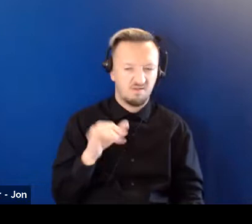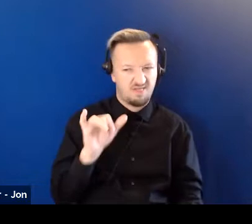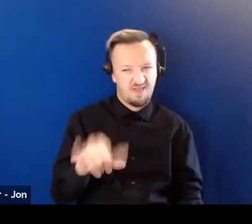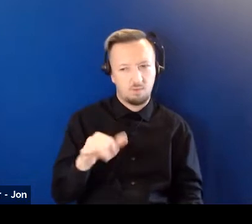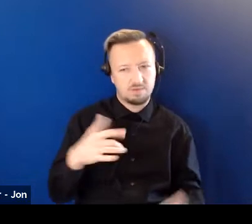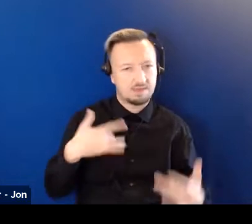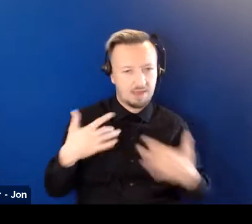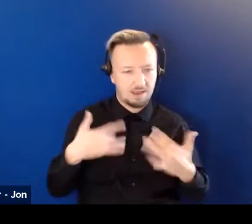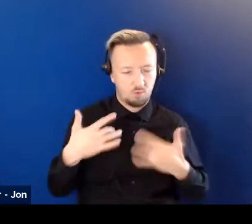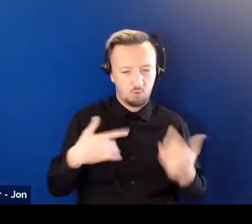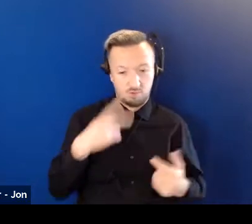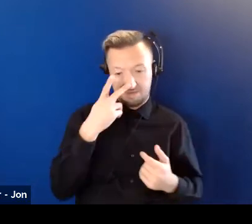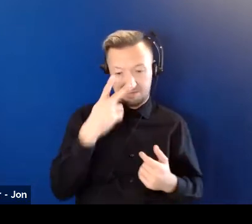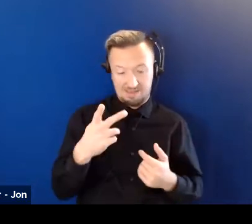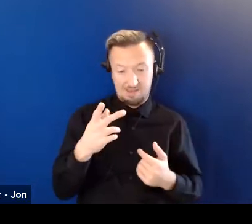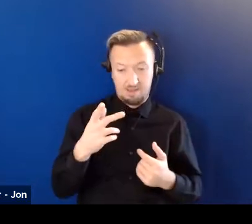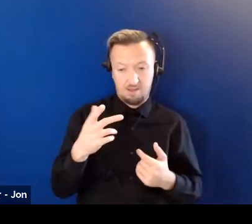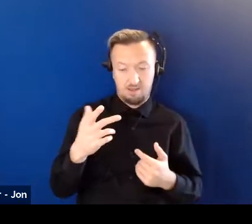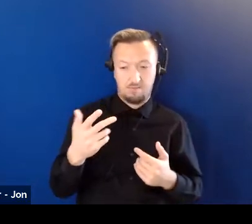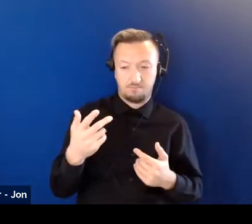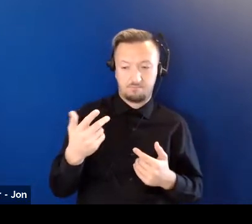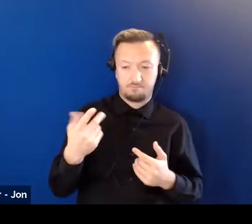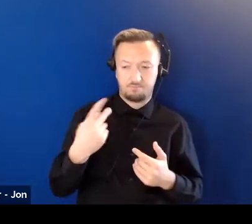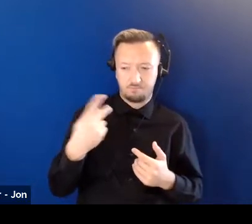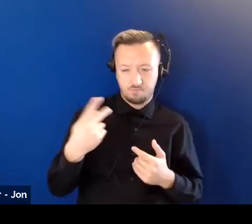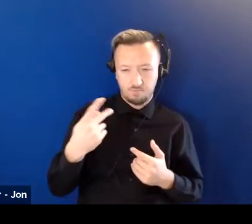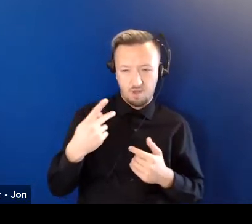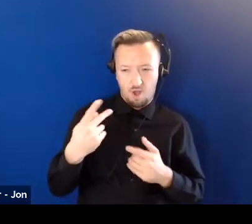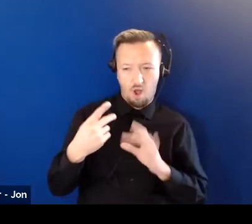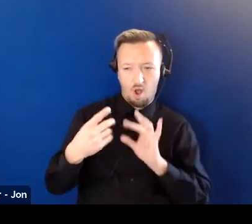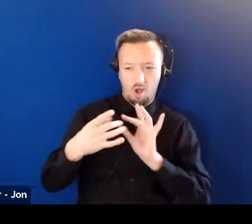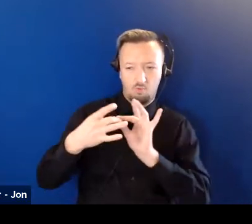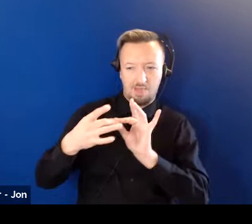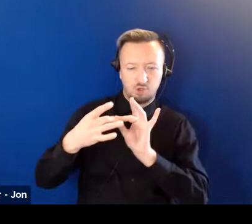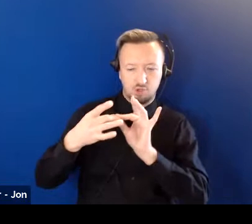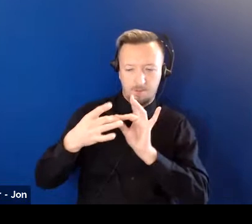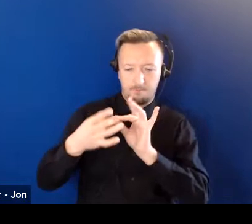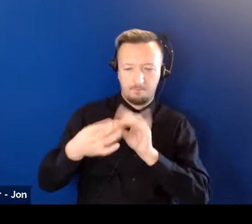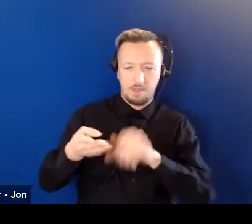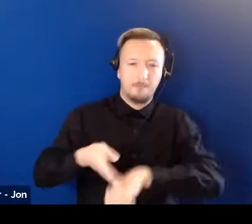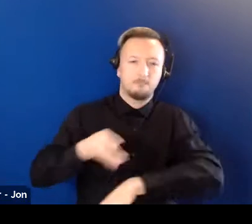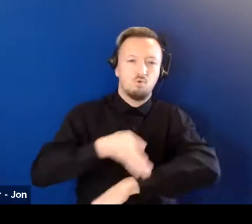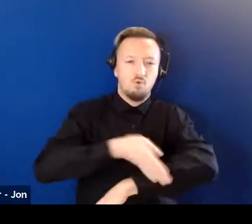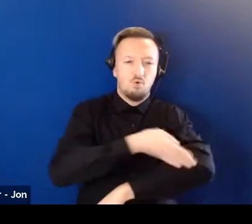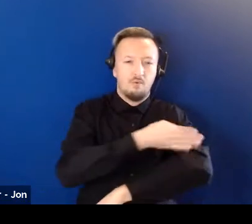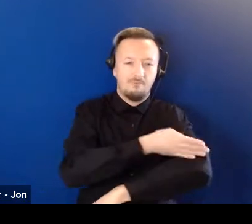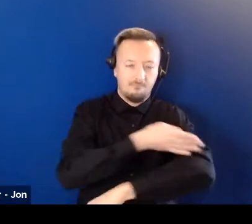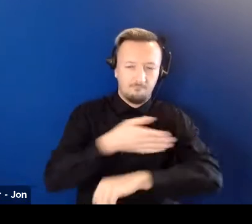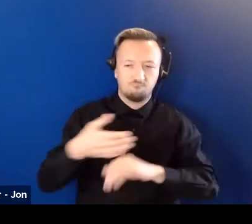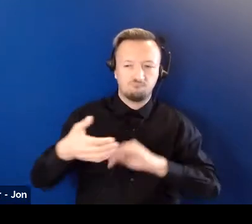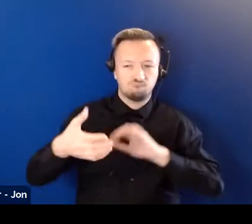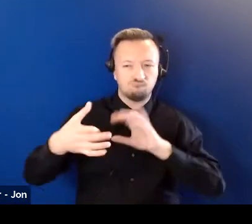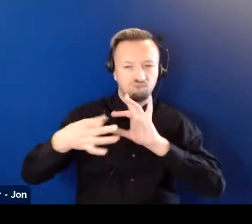to see that that relationship was going to be enhanced because of that, and actually be able to get